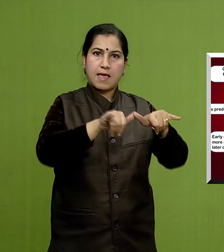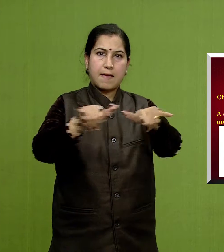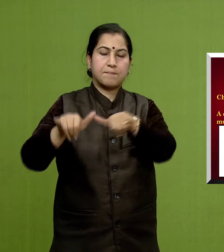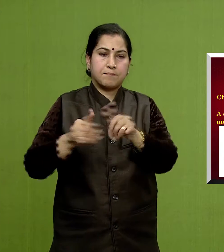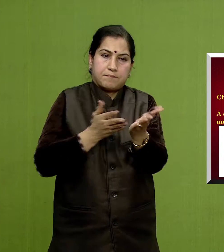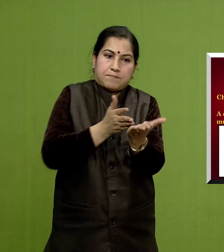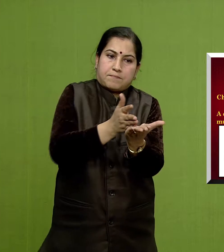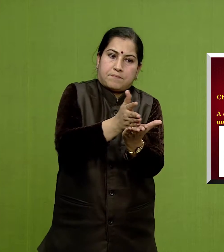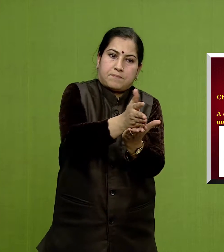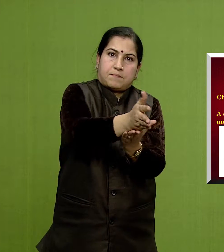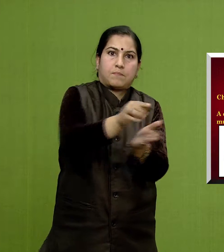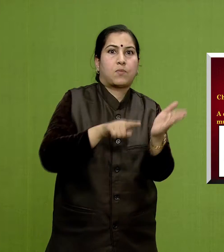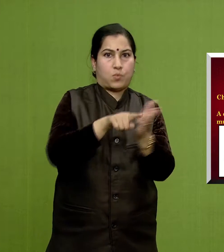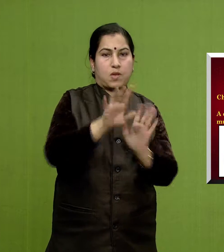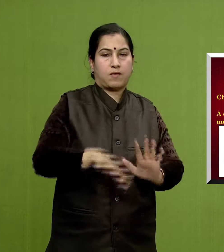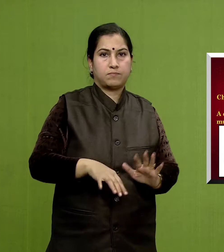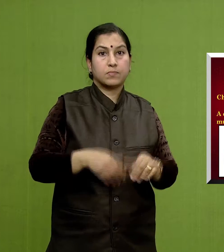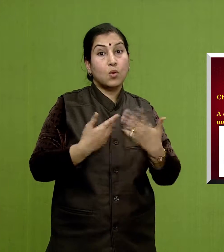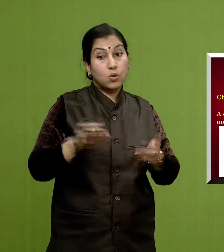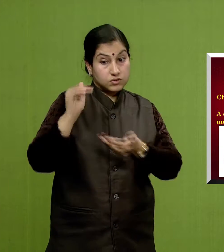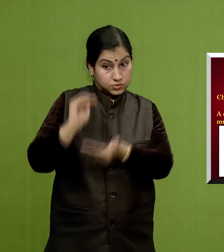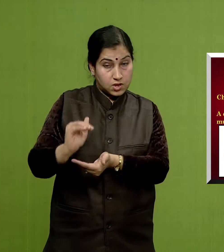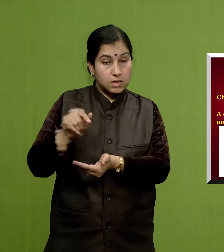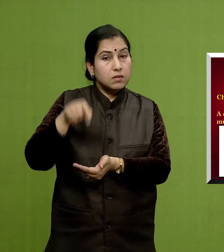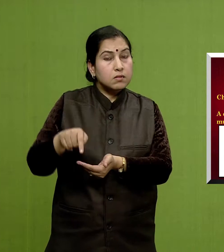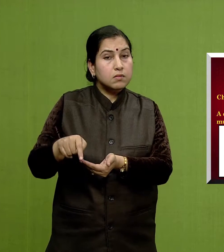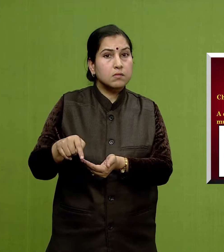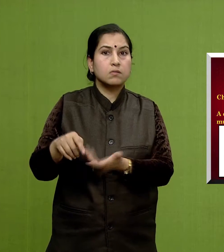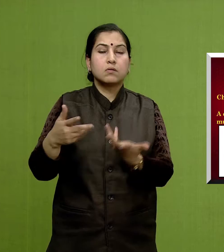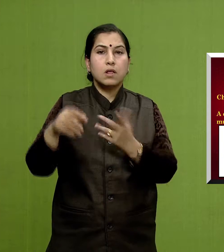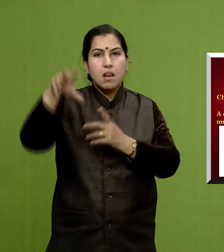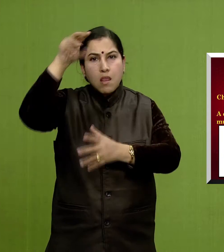Each child may have different rate of development.